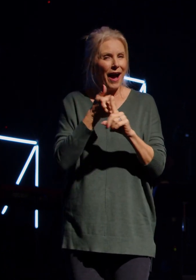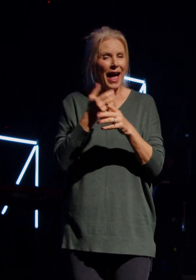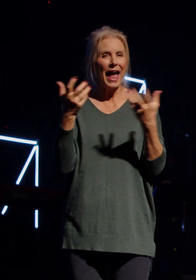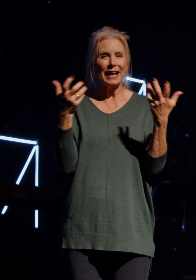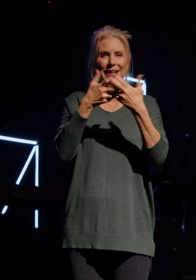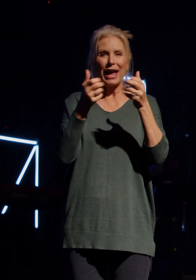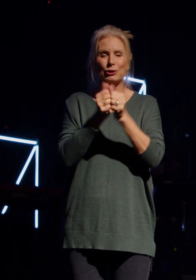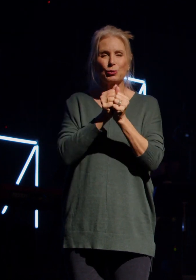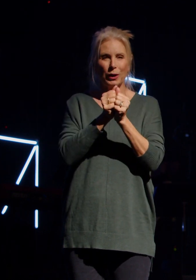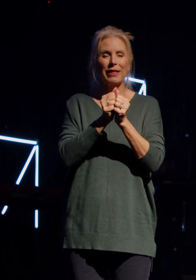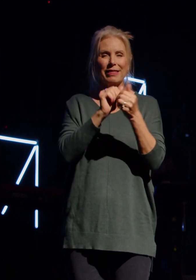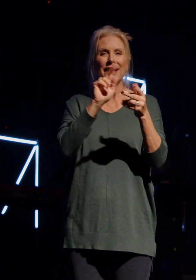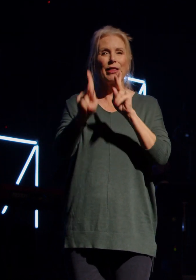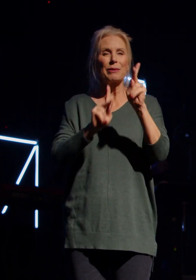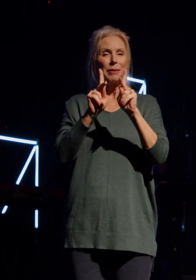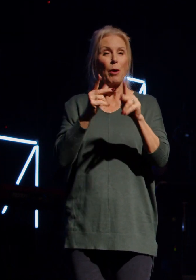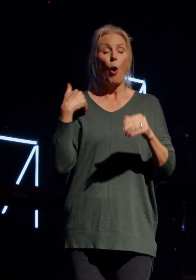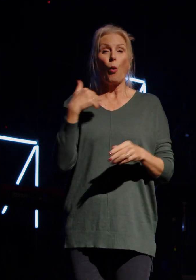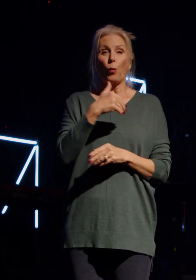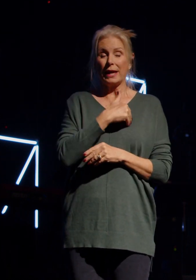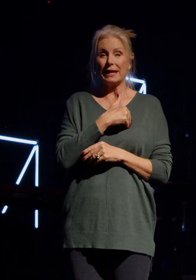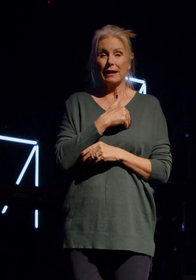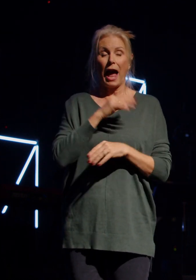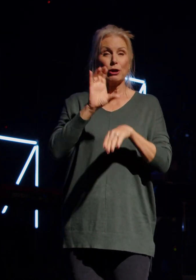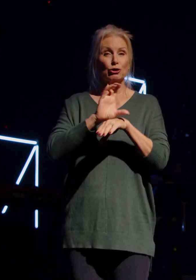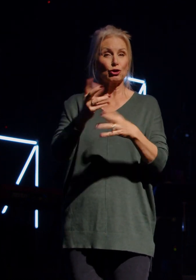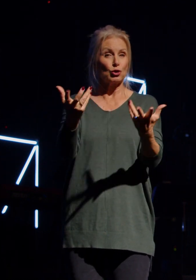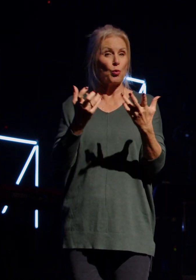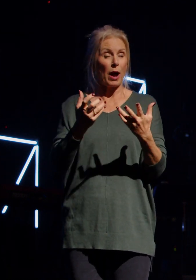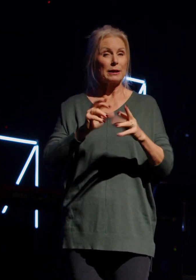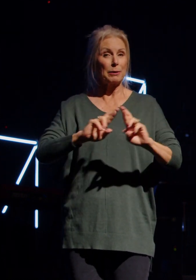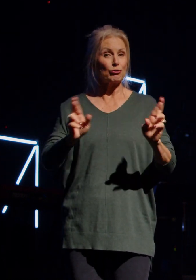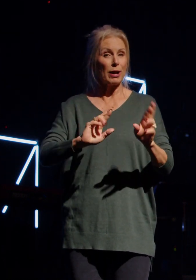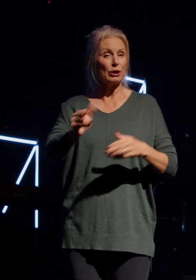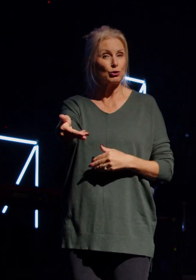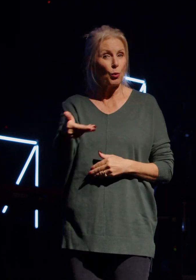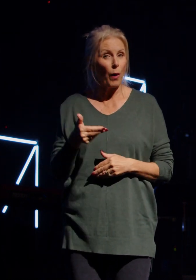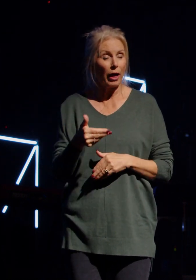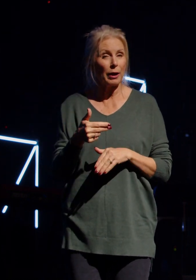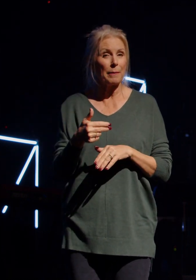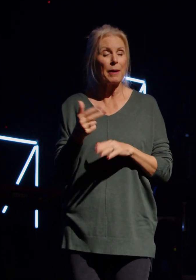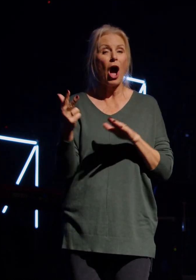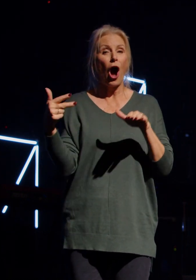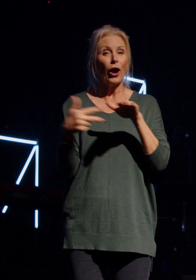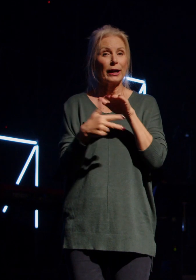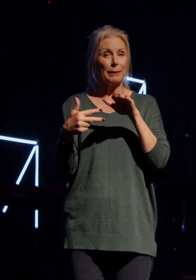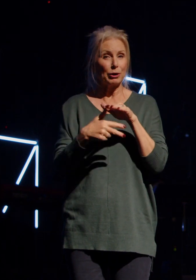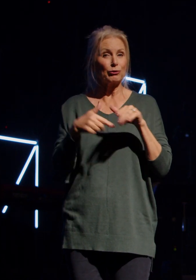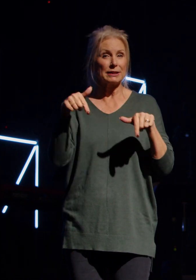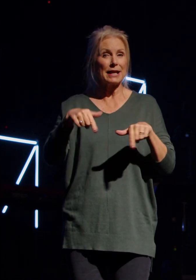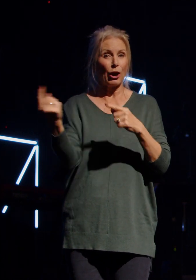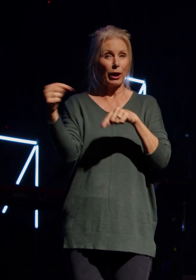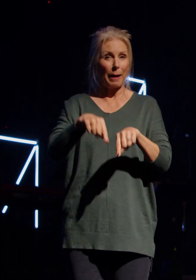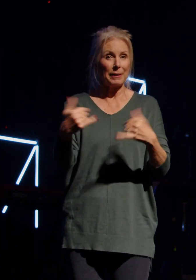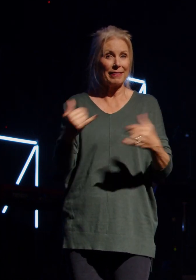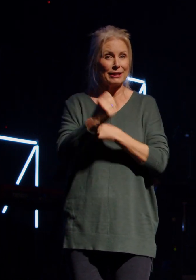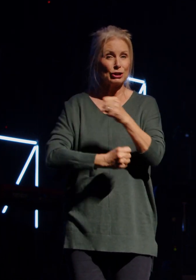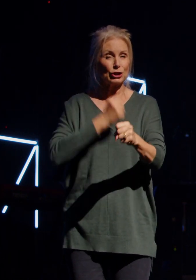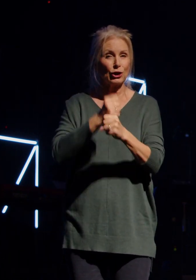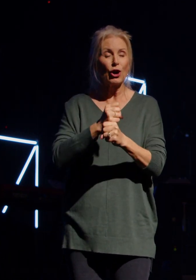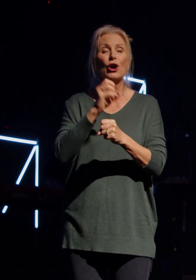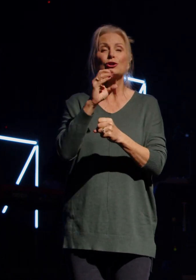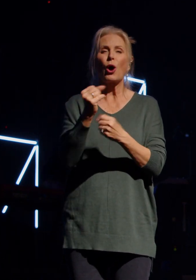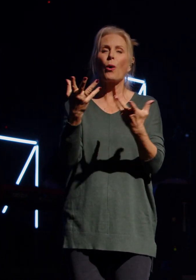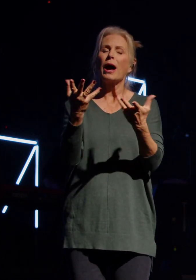have refugees coming this year, and we as a church want to be ready to welcome them. So please read and look and then connect